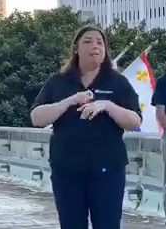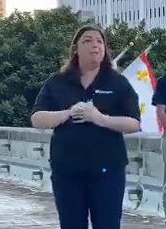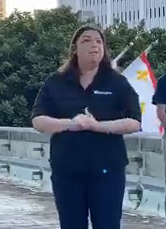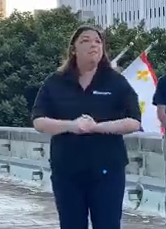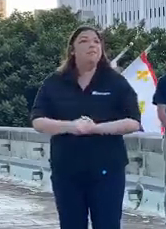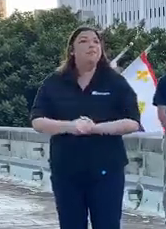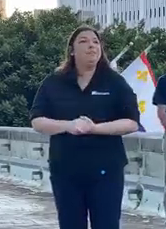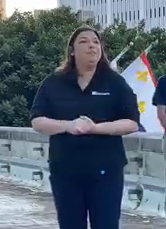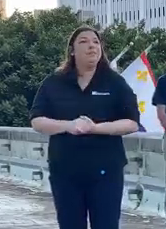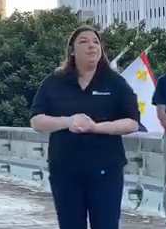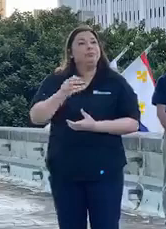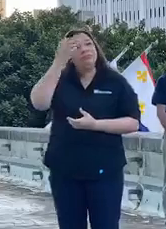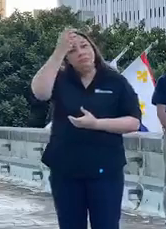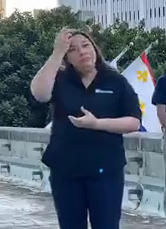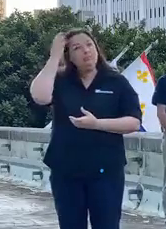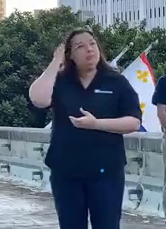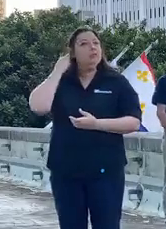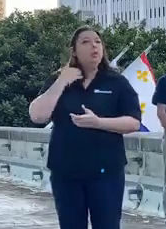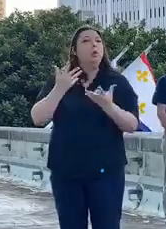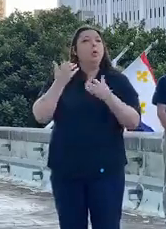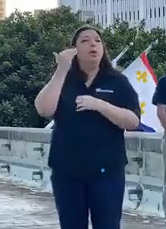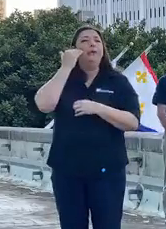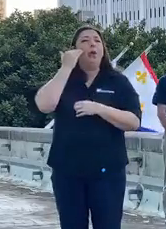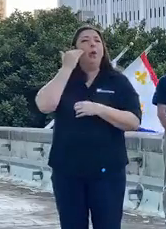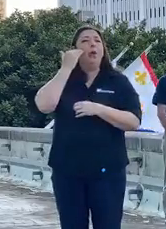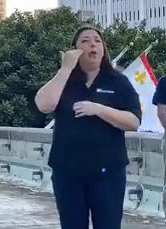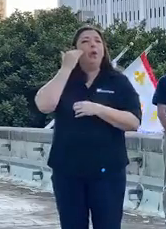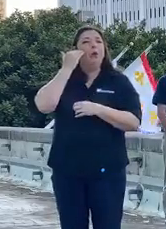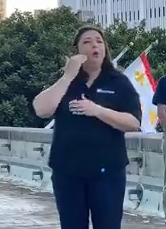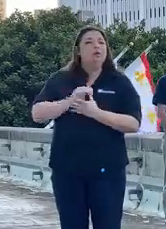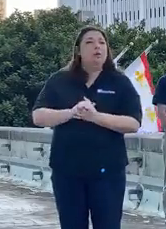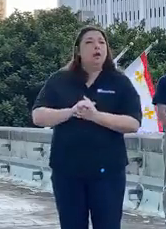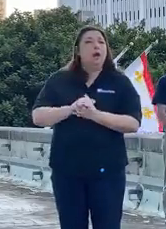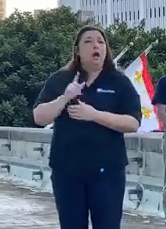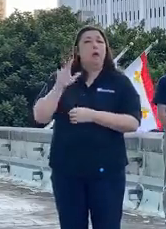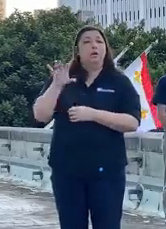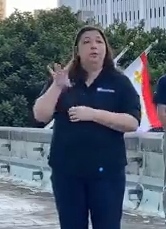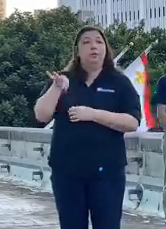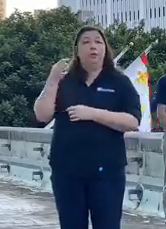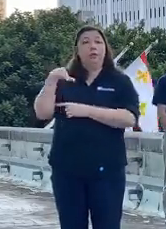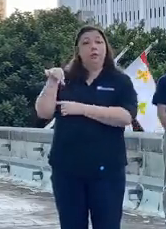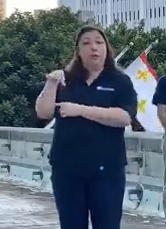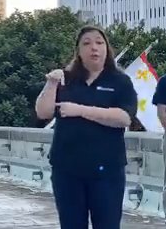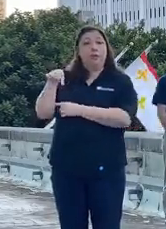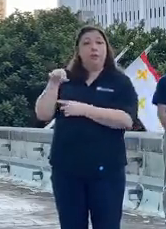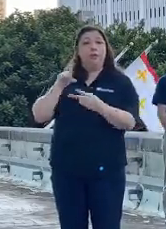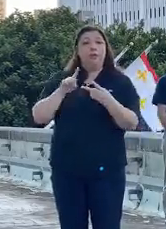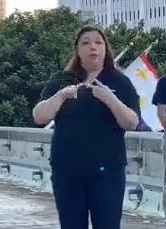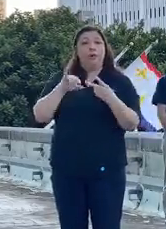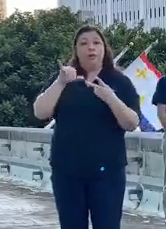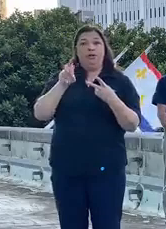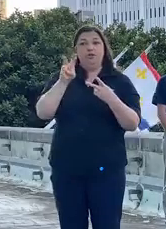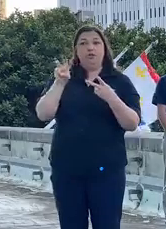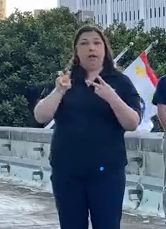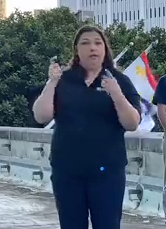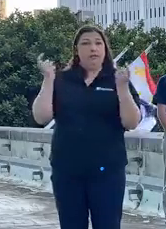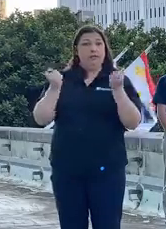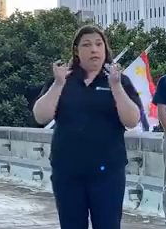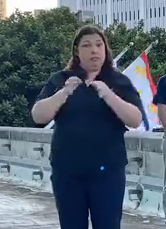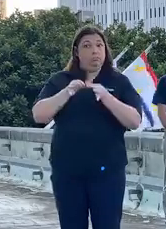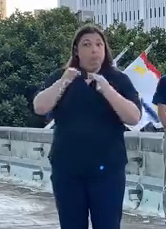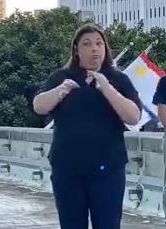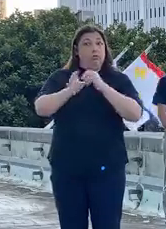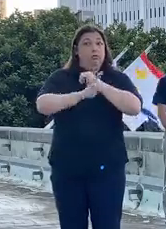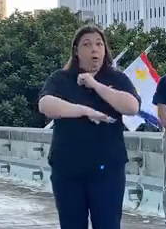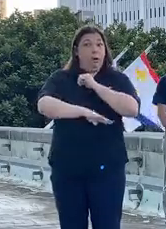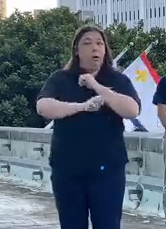Mayor from WWL-TV, we'd like to know if French Quarter Fest and the Jazz and Heritage Festival should be held in the fall or